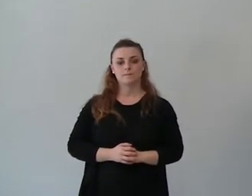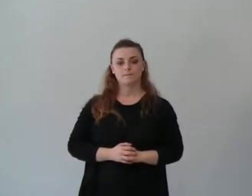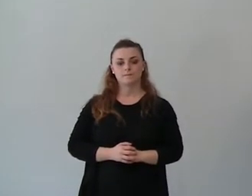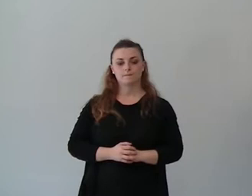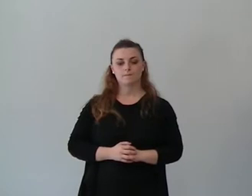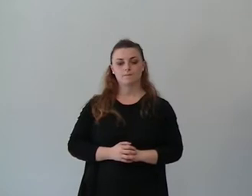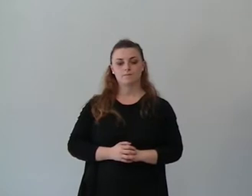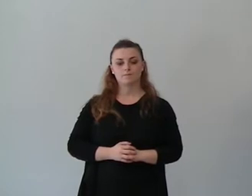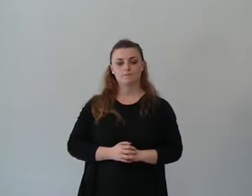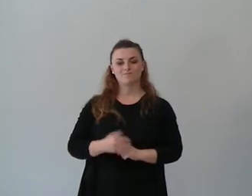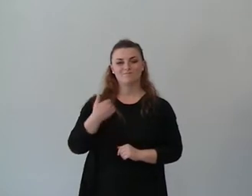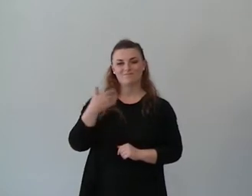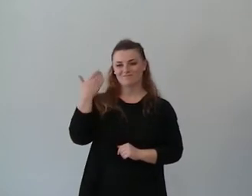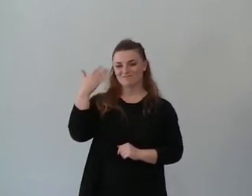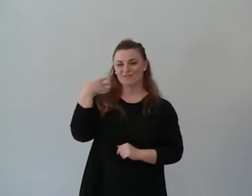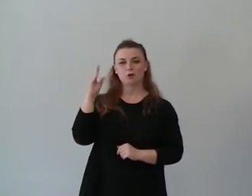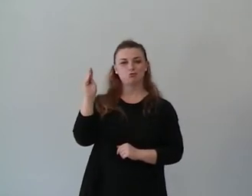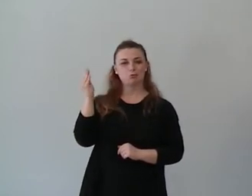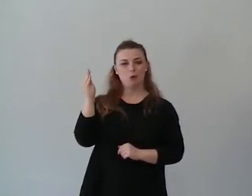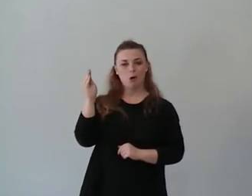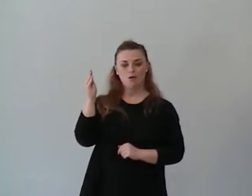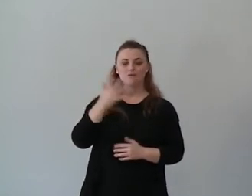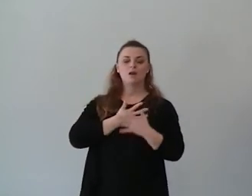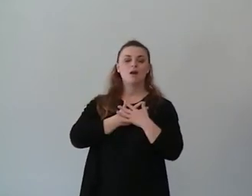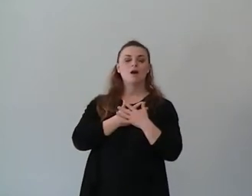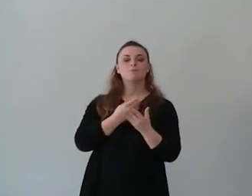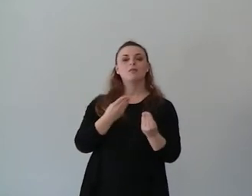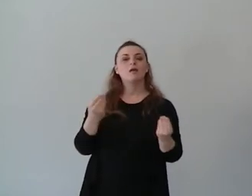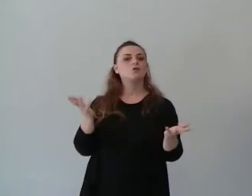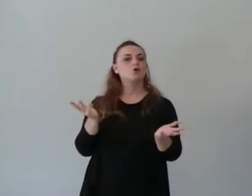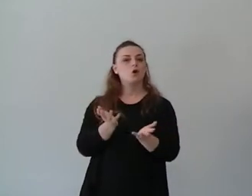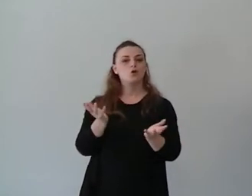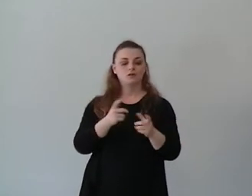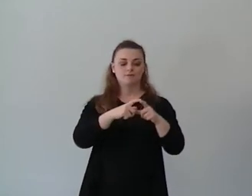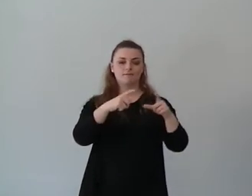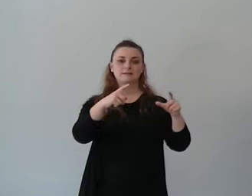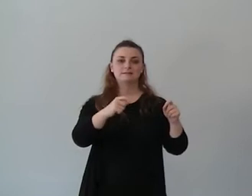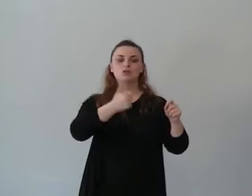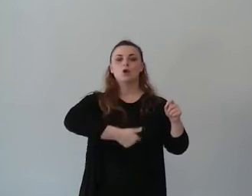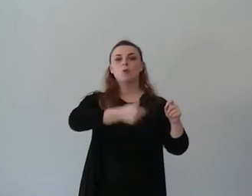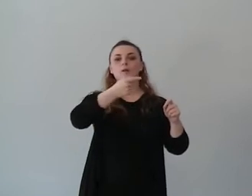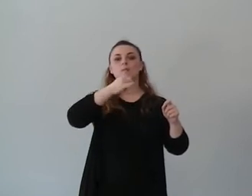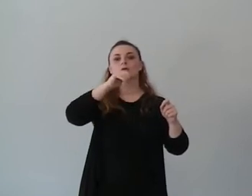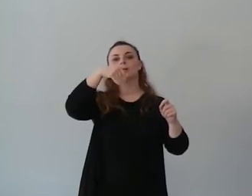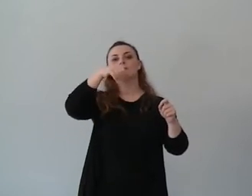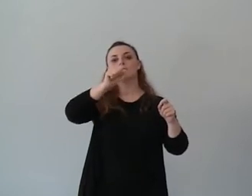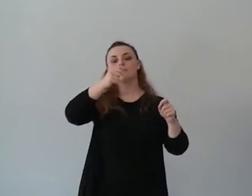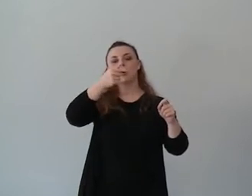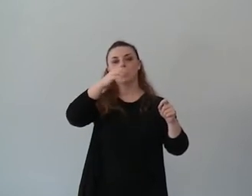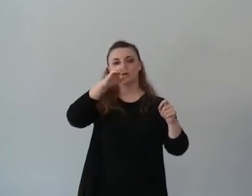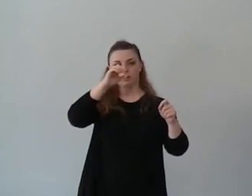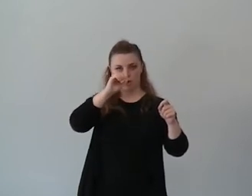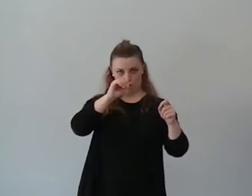giovane, amavo tantissimo, in particolare un versetto che si trova in 1 Timoteo. It's 1 Timothy 4:11.